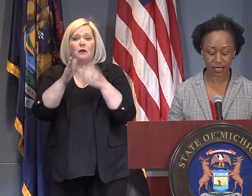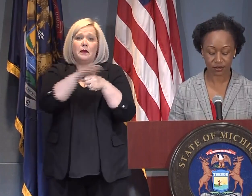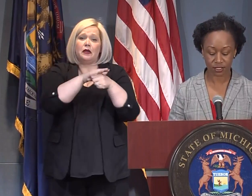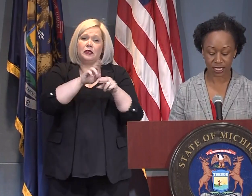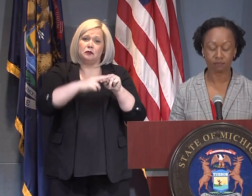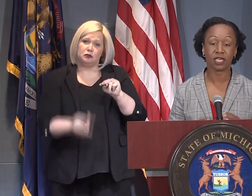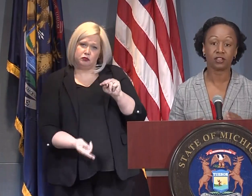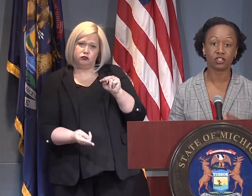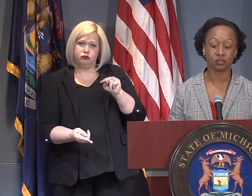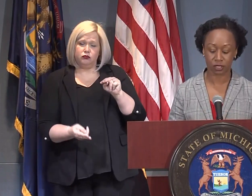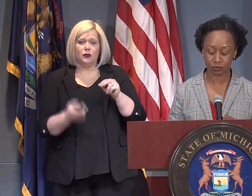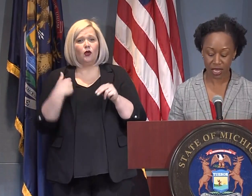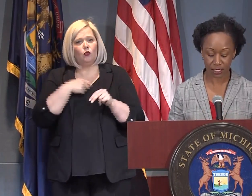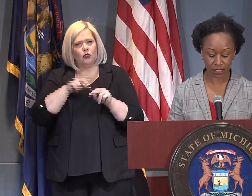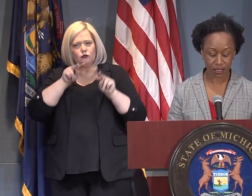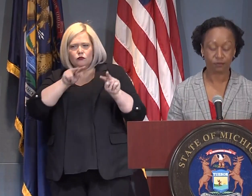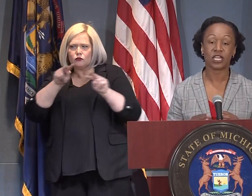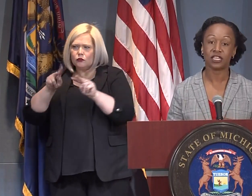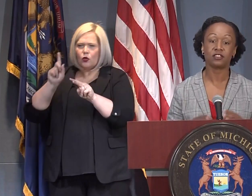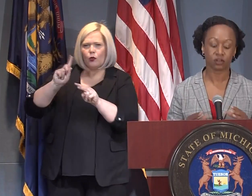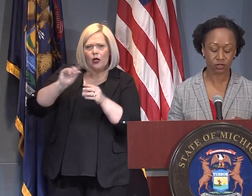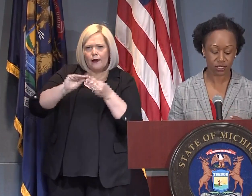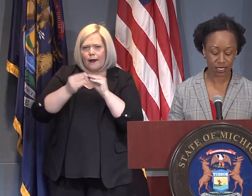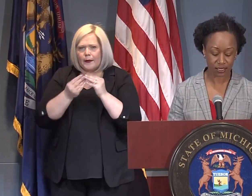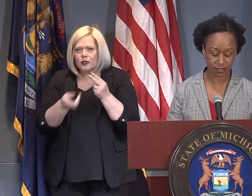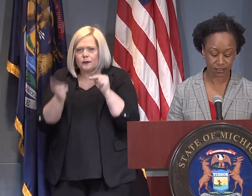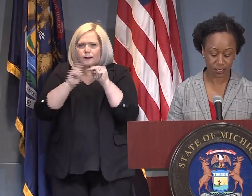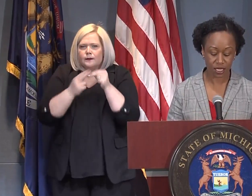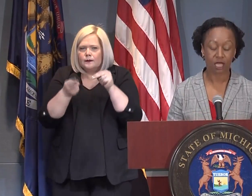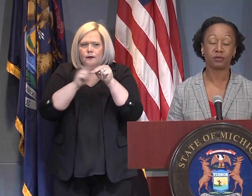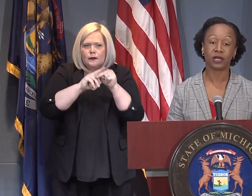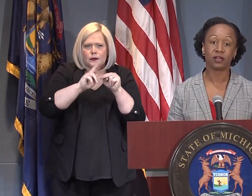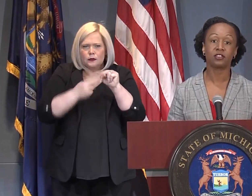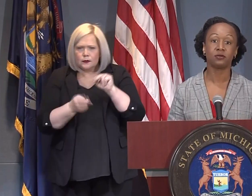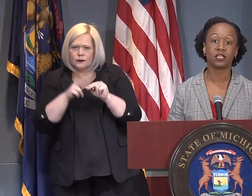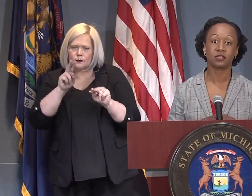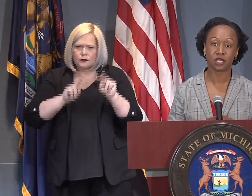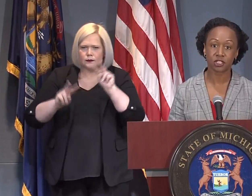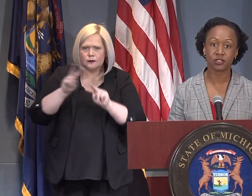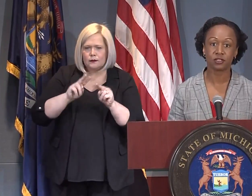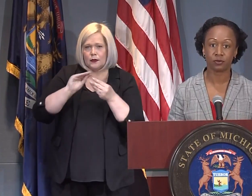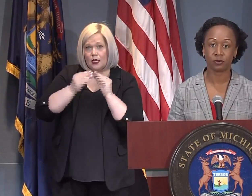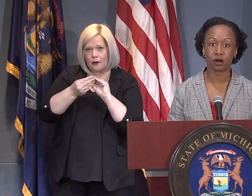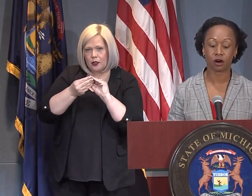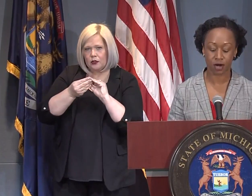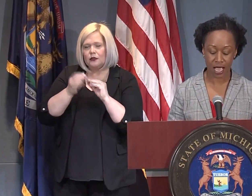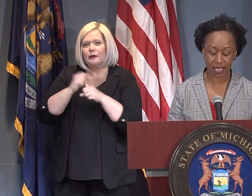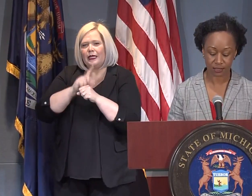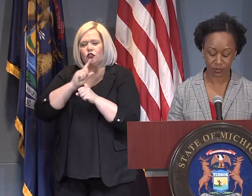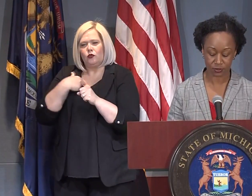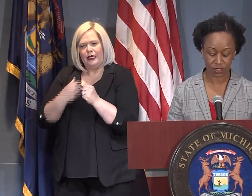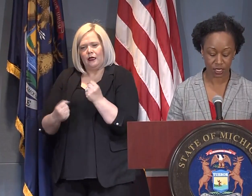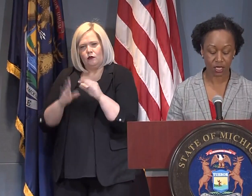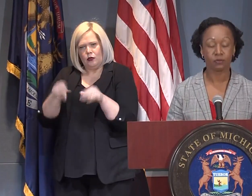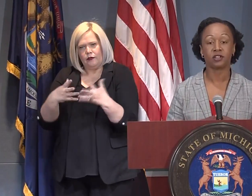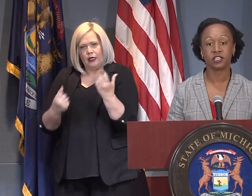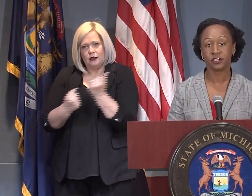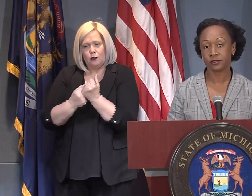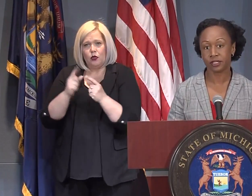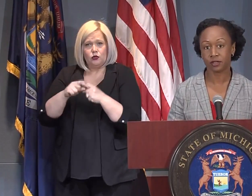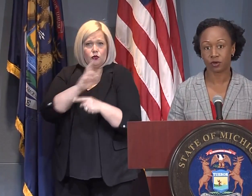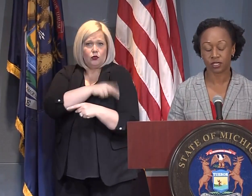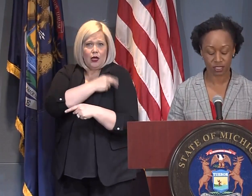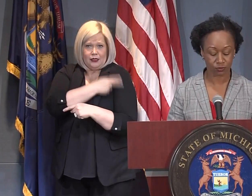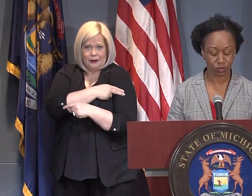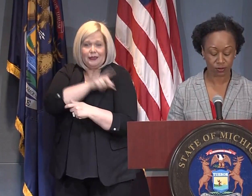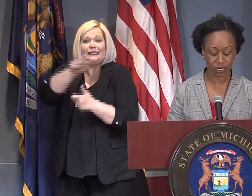the entire state, making sure we're ready for any surge in cases and preparing to especially support our hospitals,